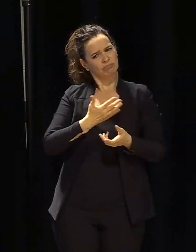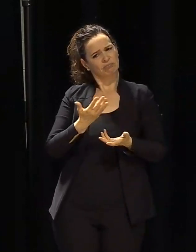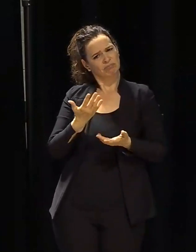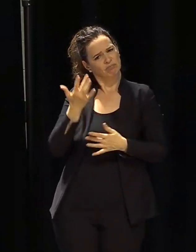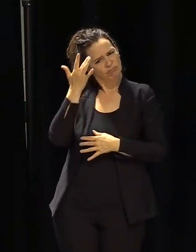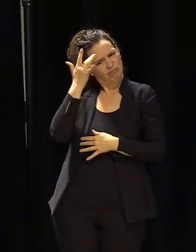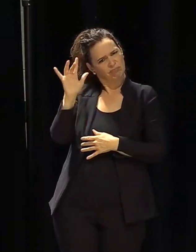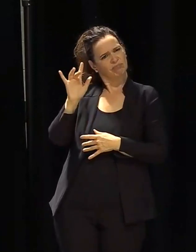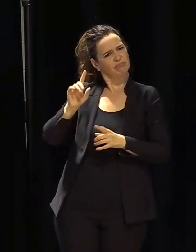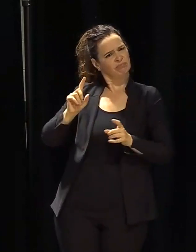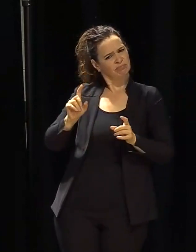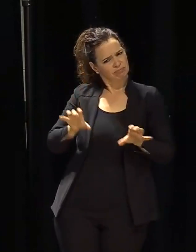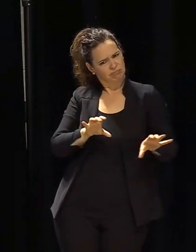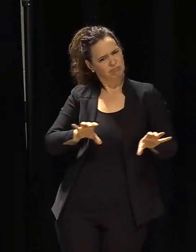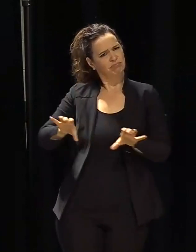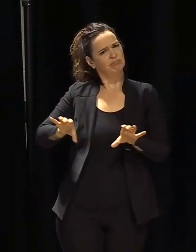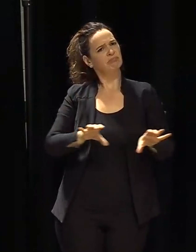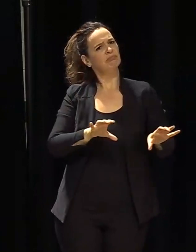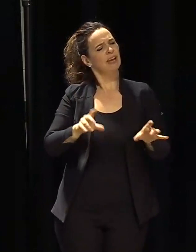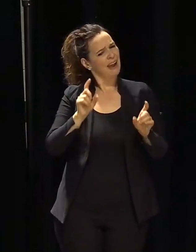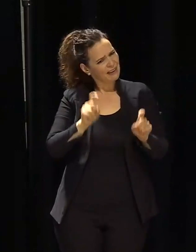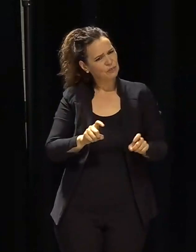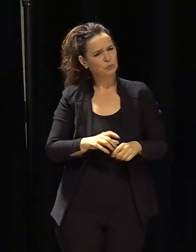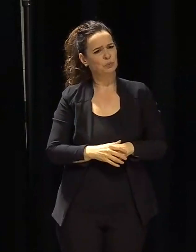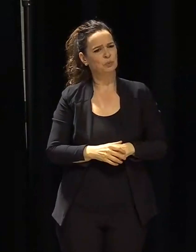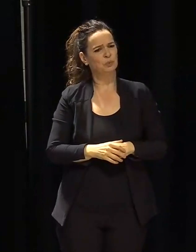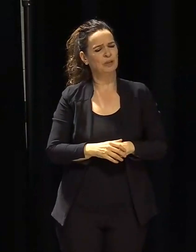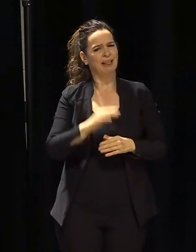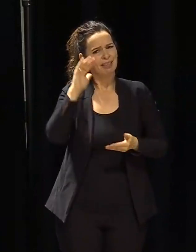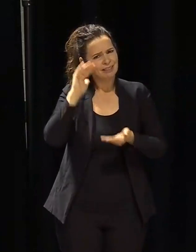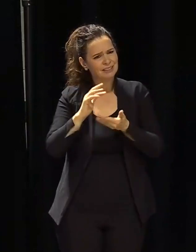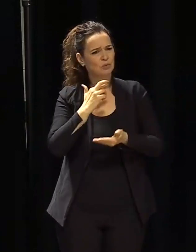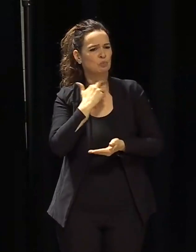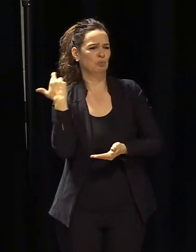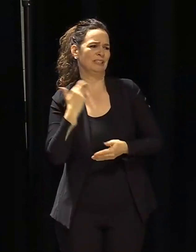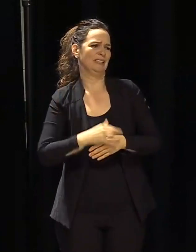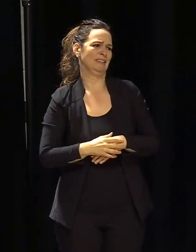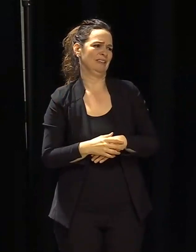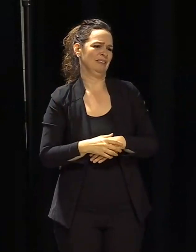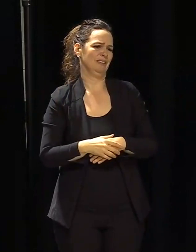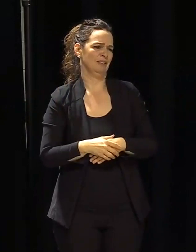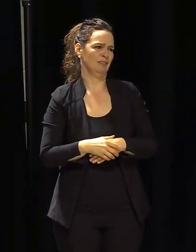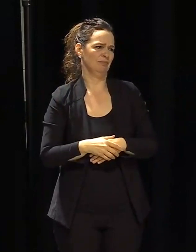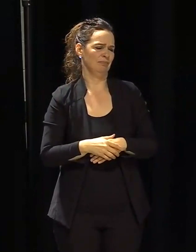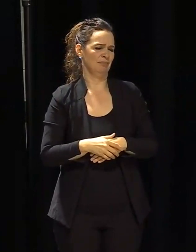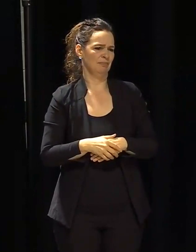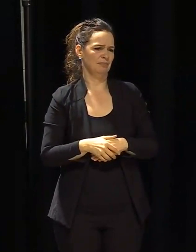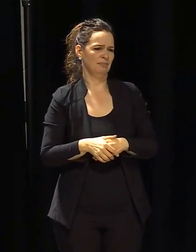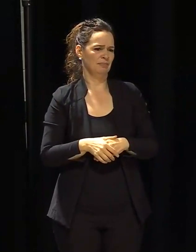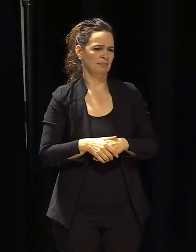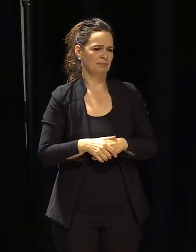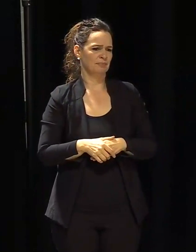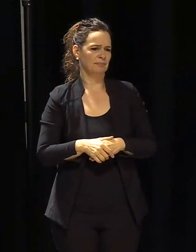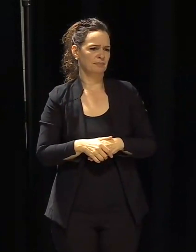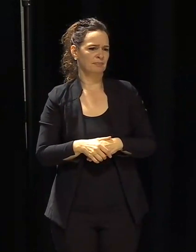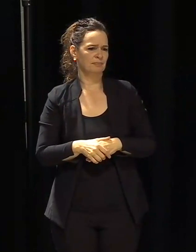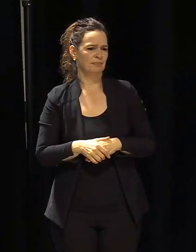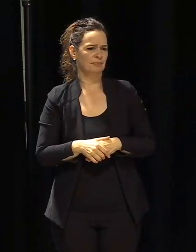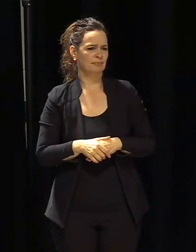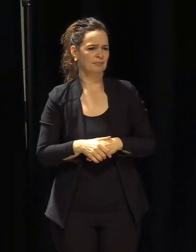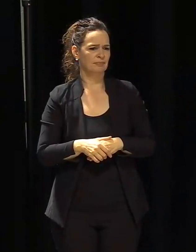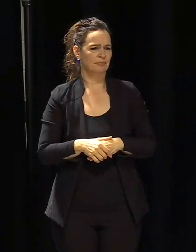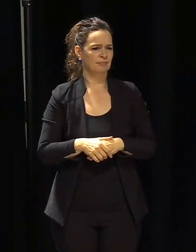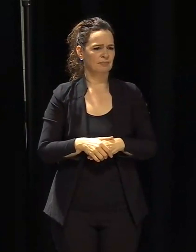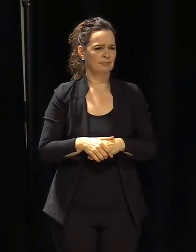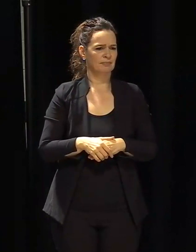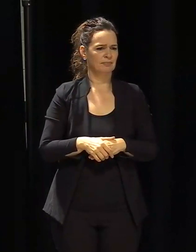will have a big impact with the community overall. Can you say more about the plan to bring in vaccines